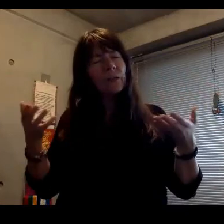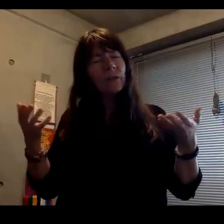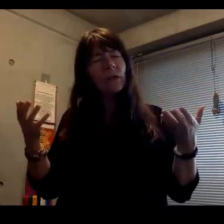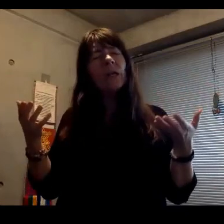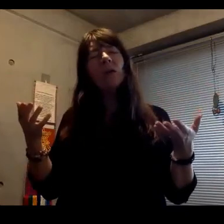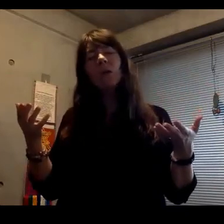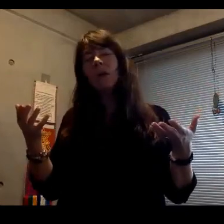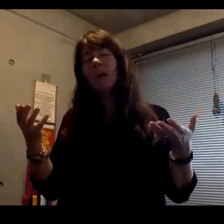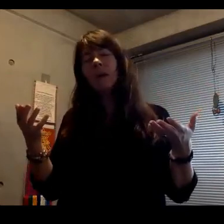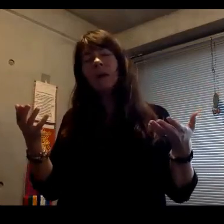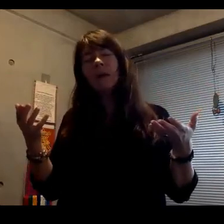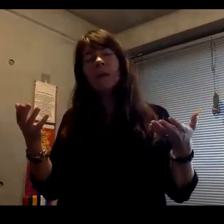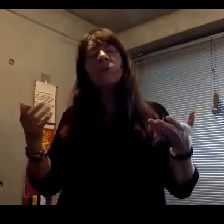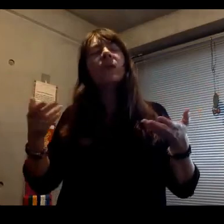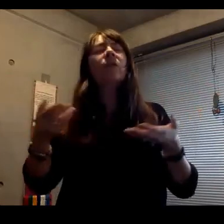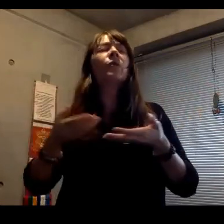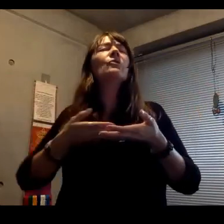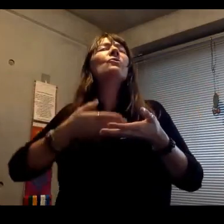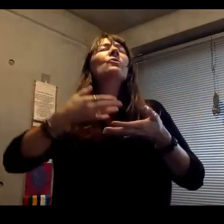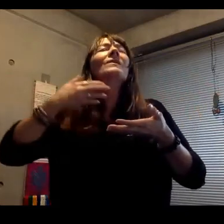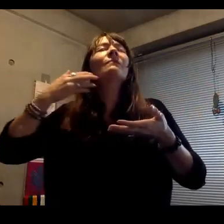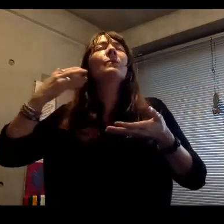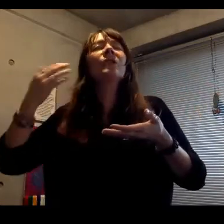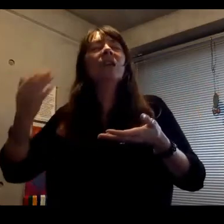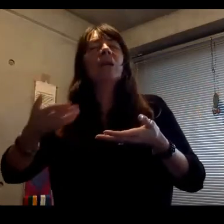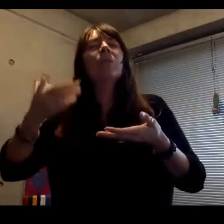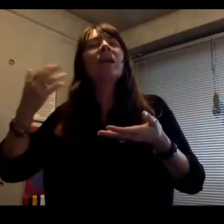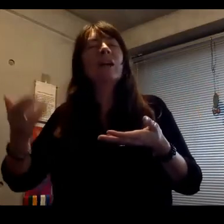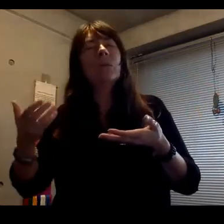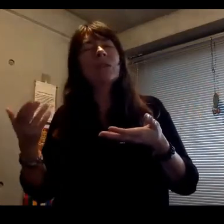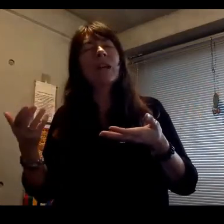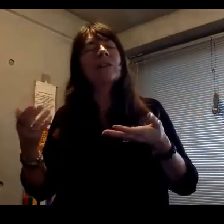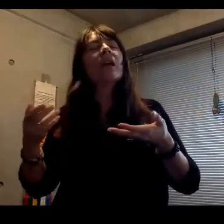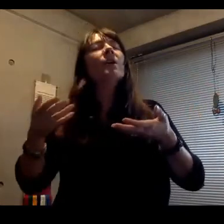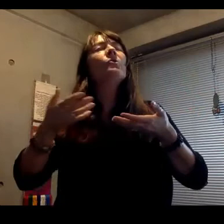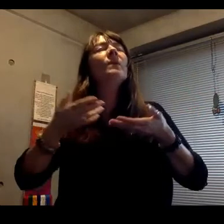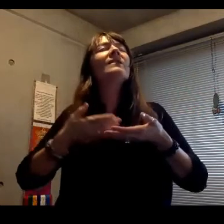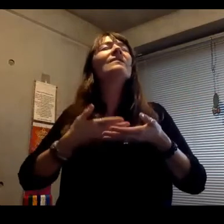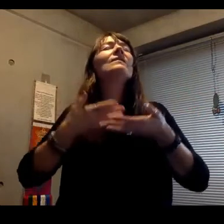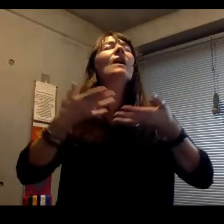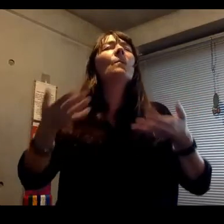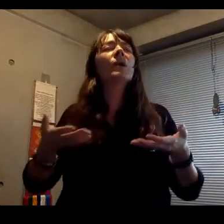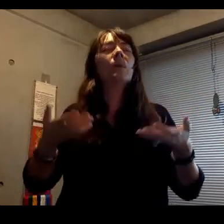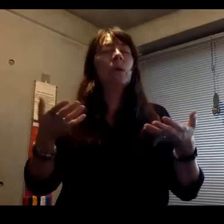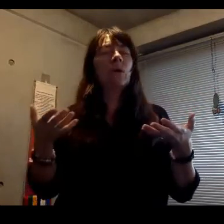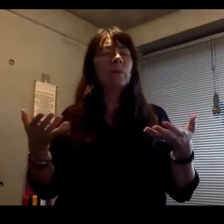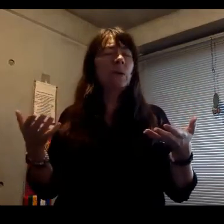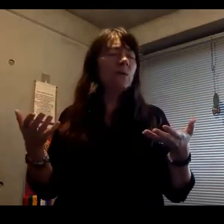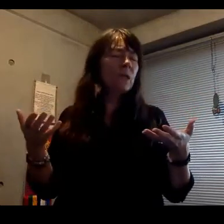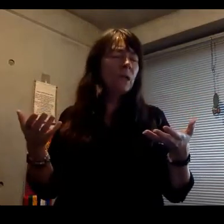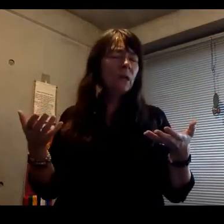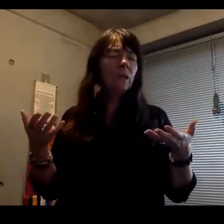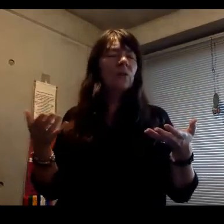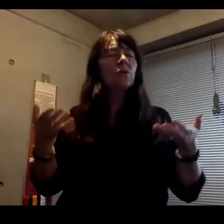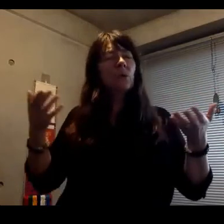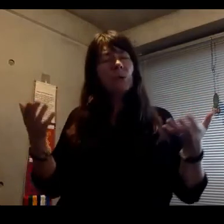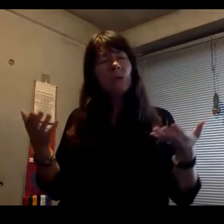very little ego. So therefore, you don't always have to think and plan what's next. You may stumble upon